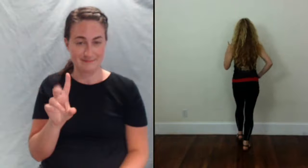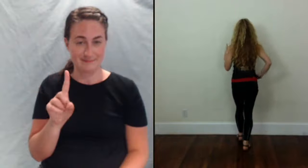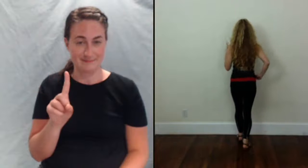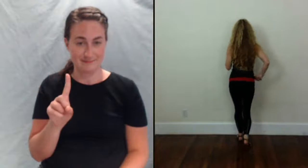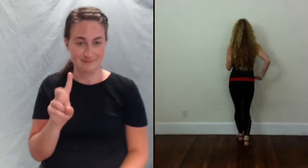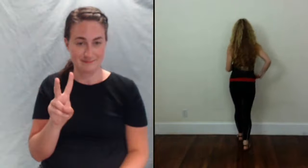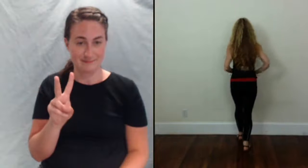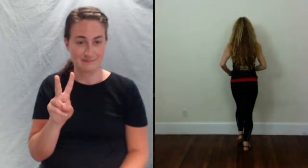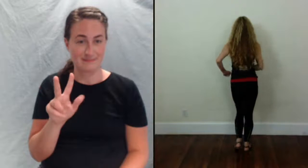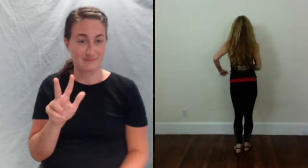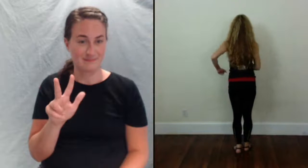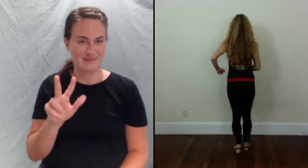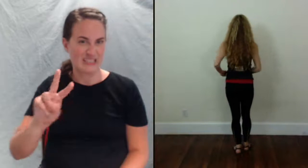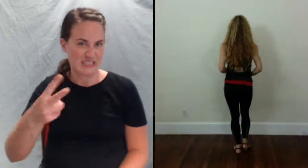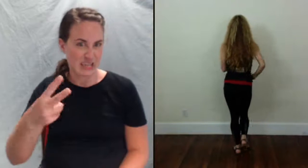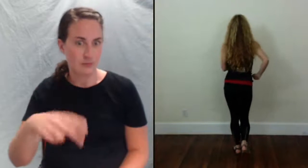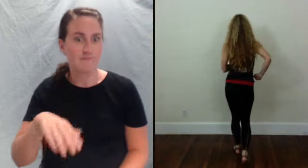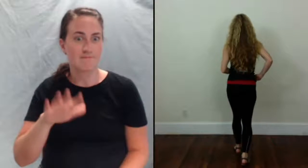Second basic.